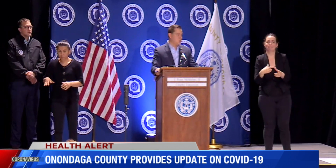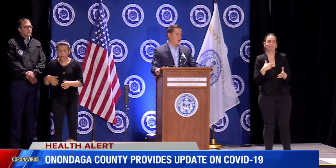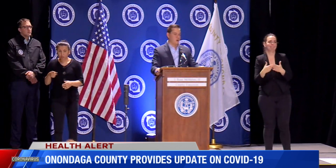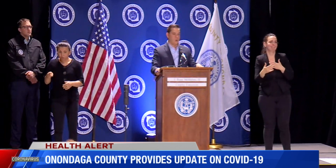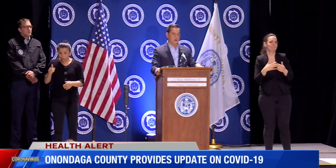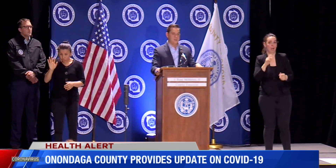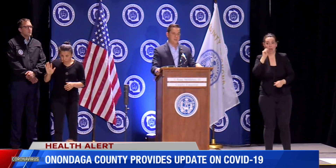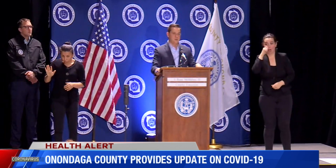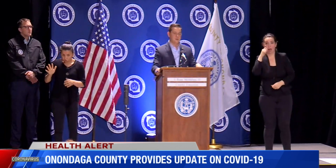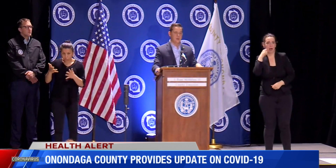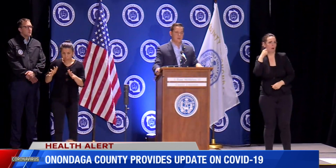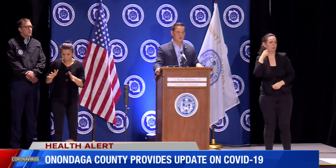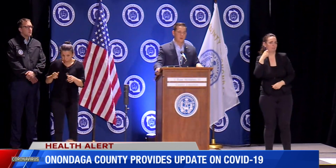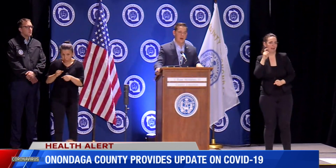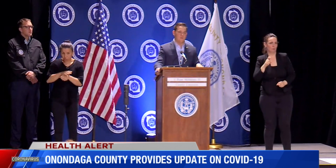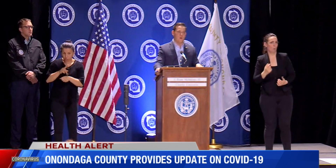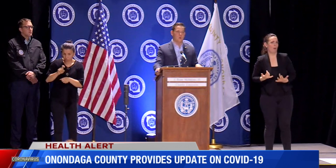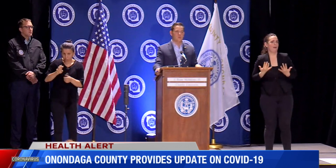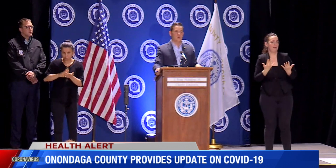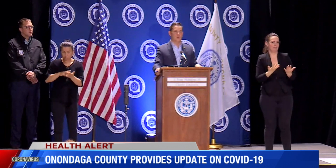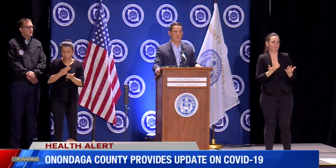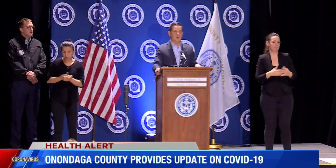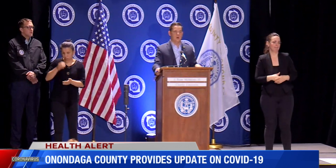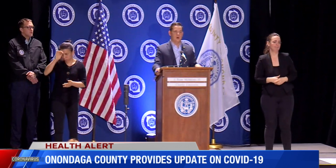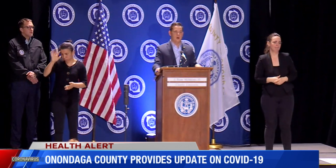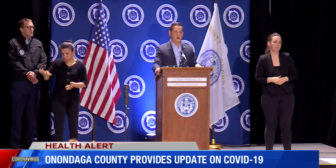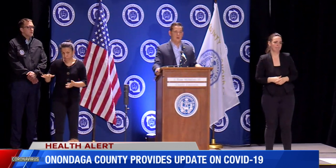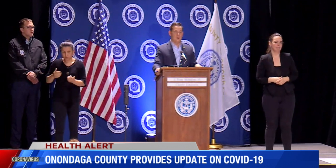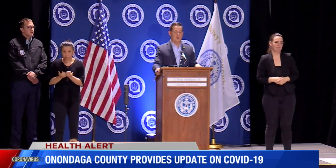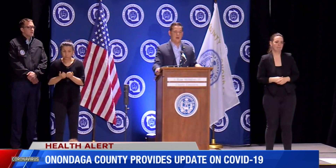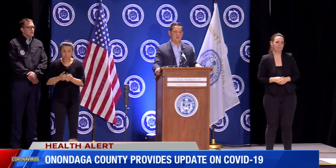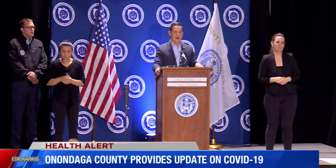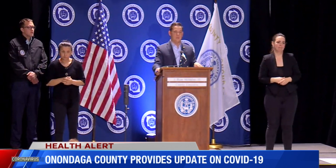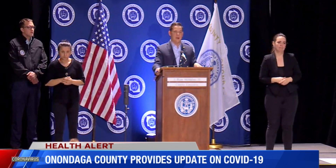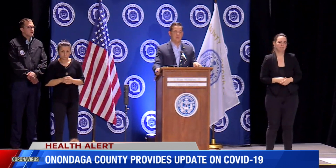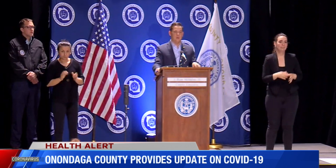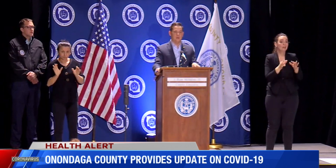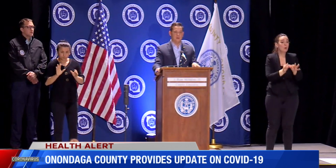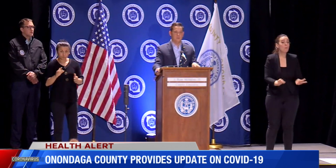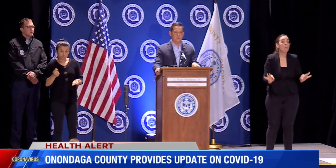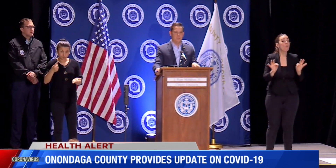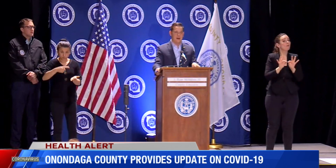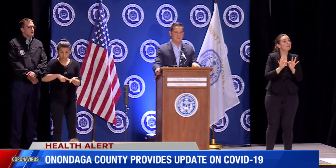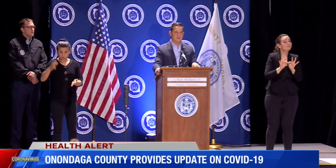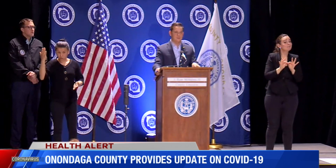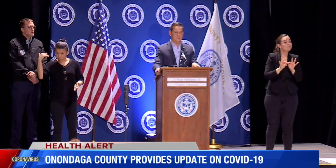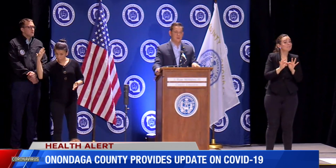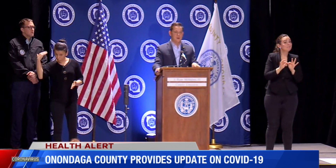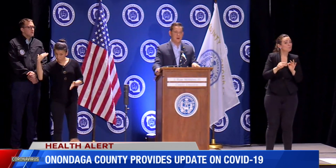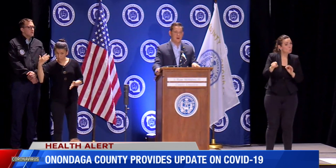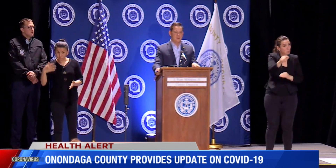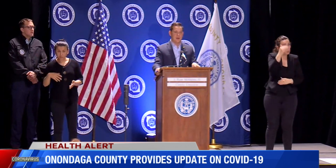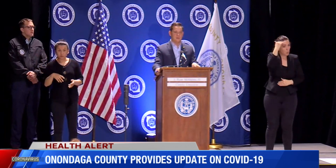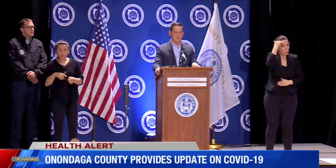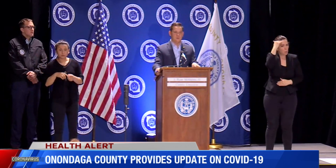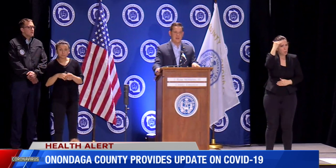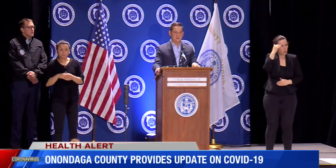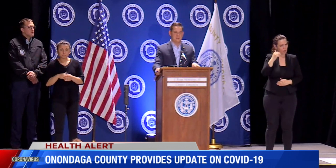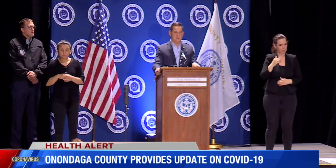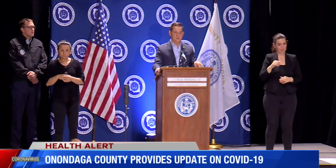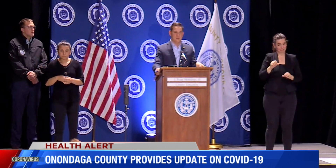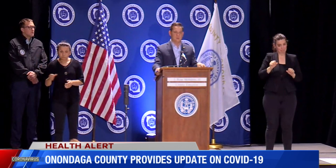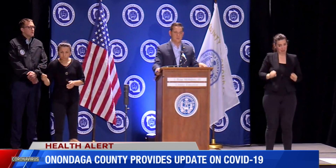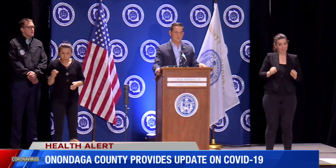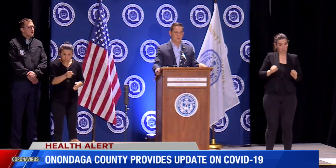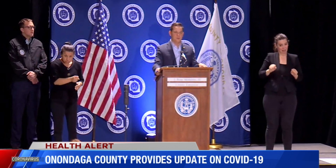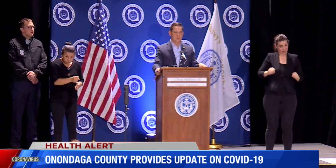to create quarantines so that folks who have a high probability of being positive, again, if you're